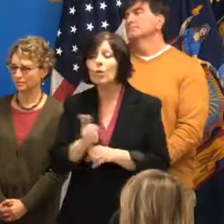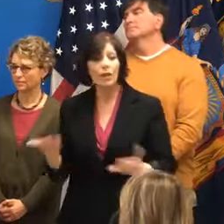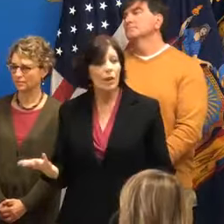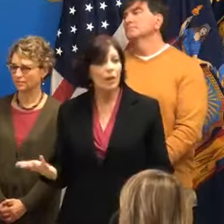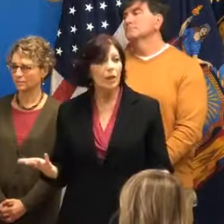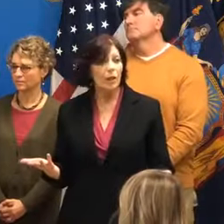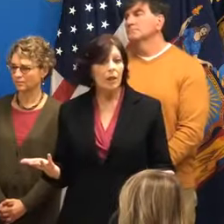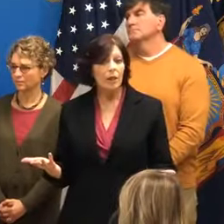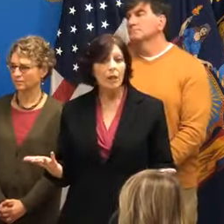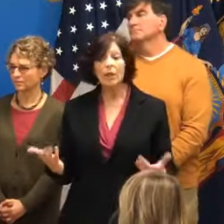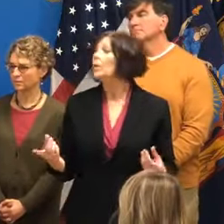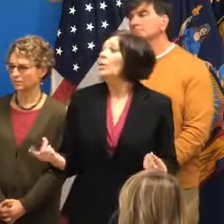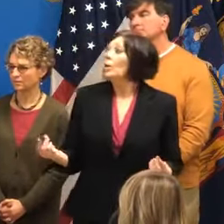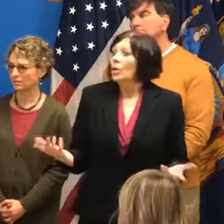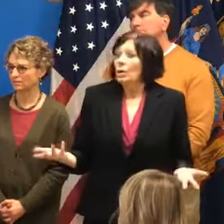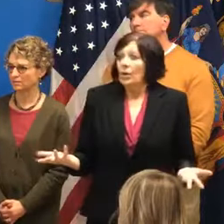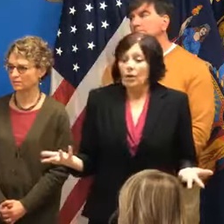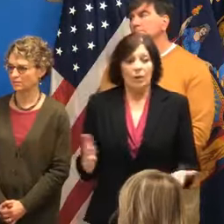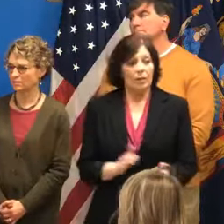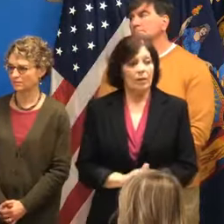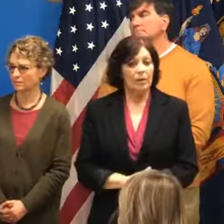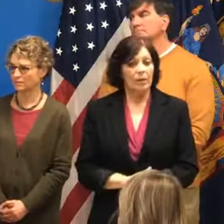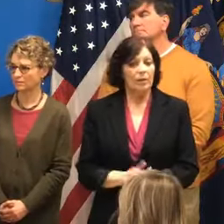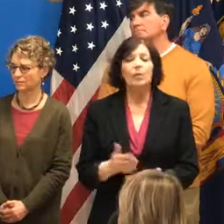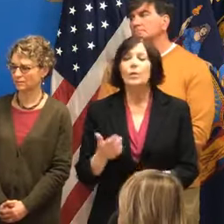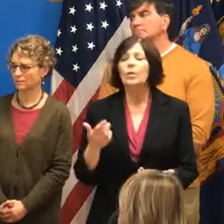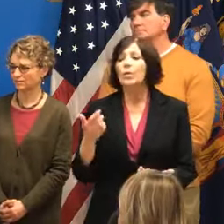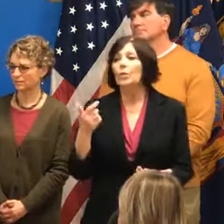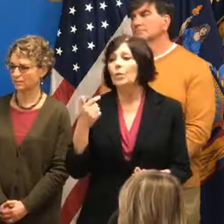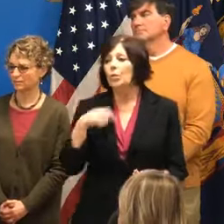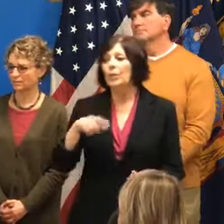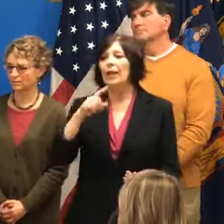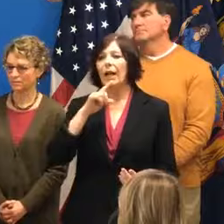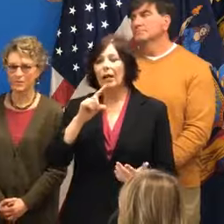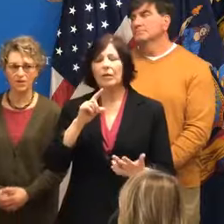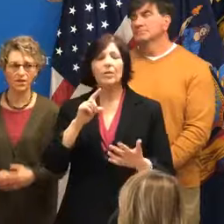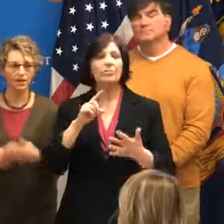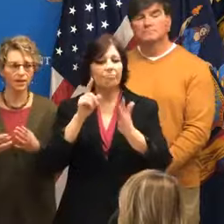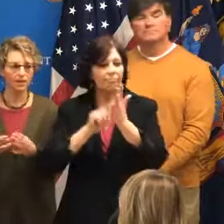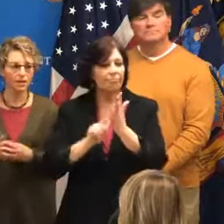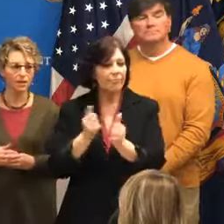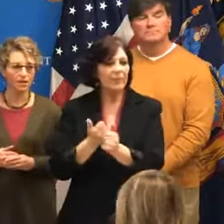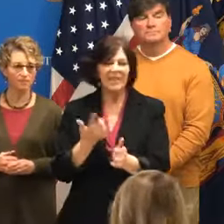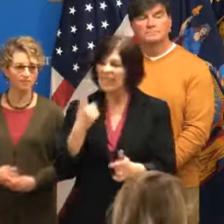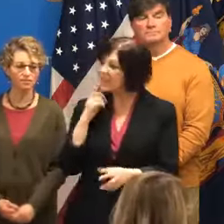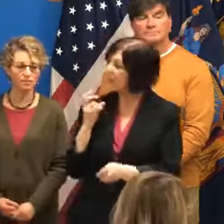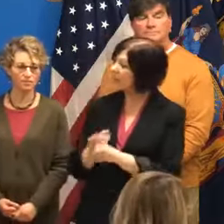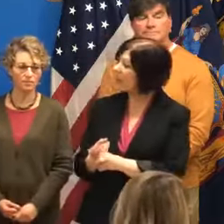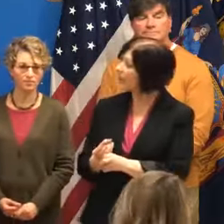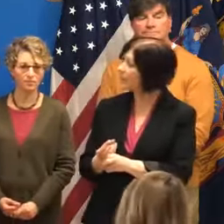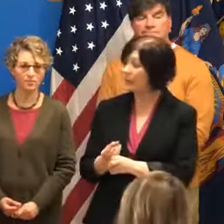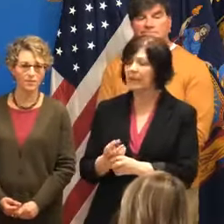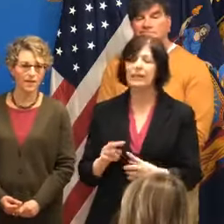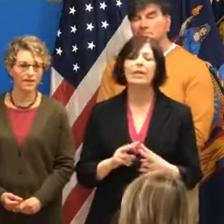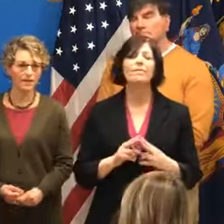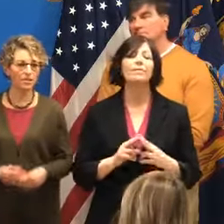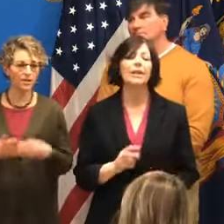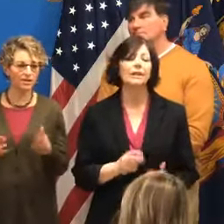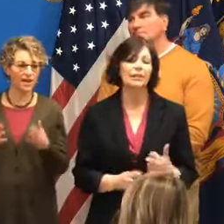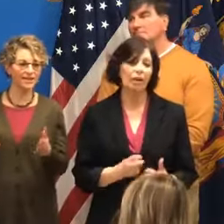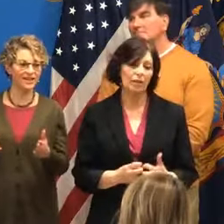school age, will not be able to report to work. And so we are putting these things in place right now. Sounds Right. like the tough balancing act. It's exceptionally difficult.